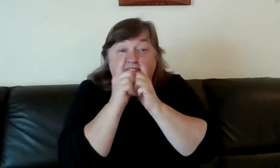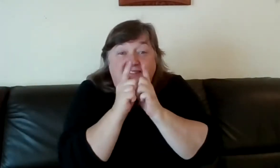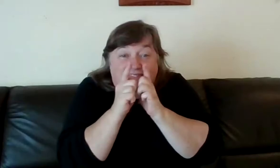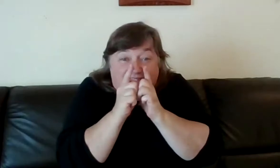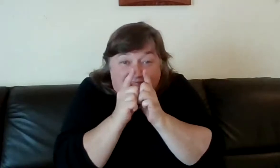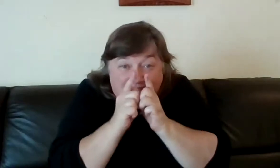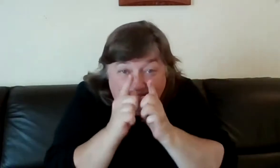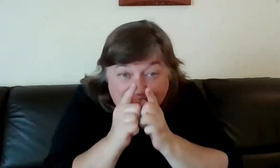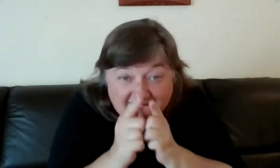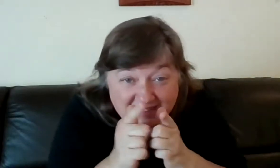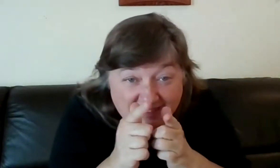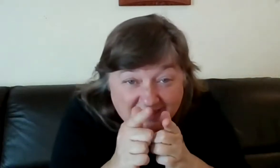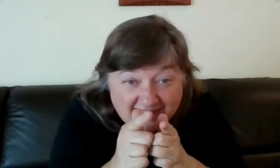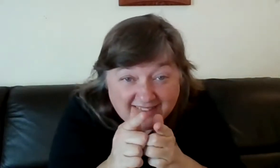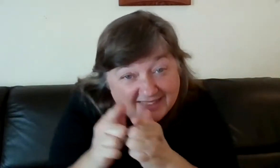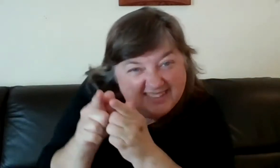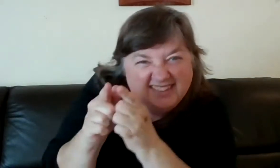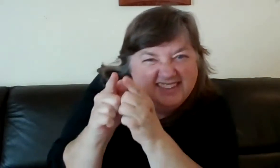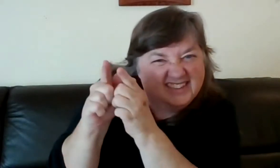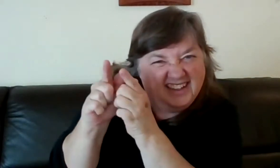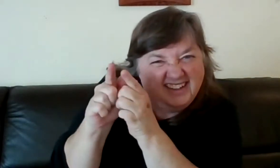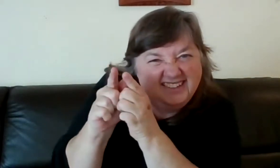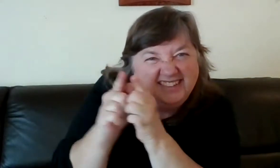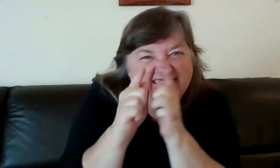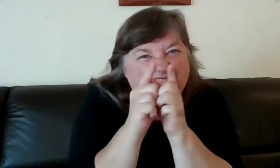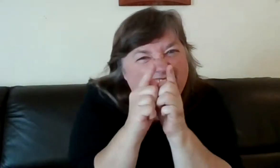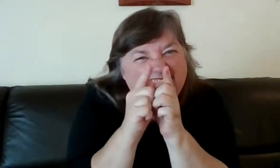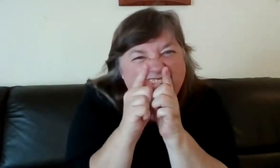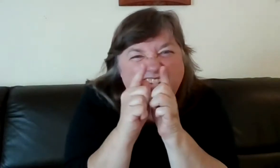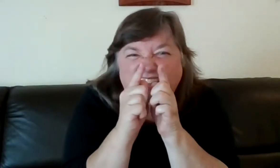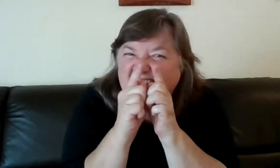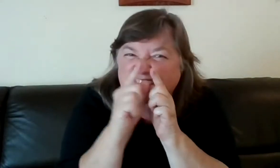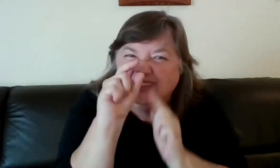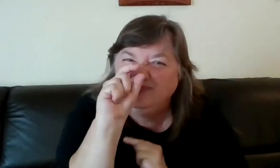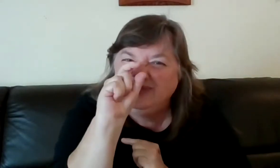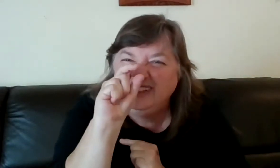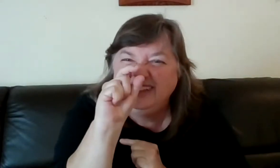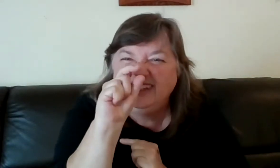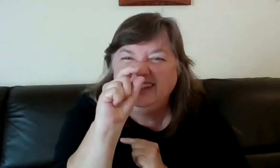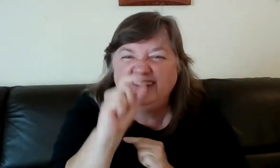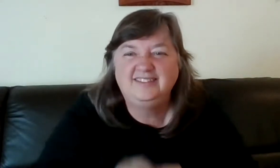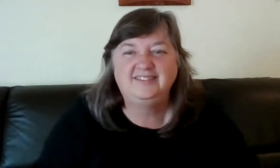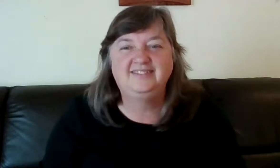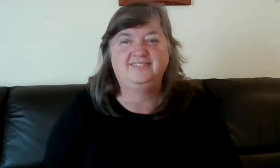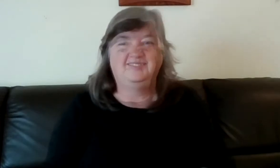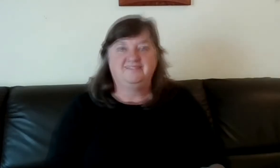Little is just little. Little, little, little, little, little, little, little.